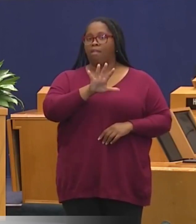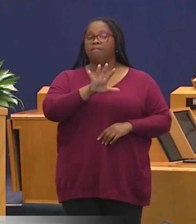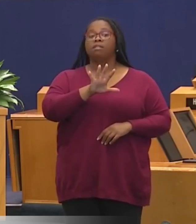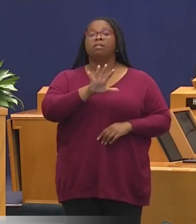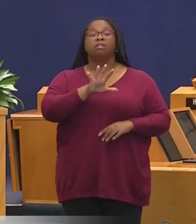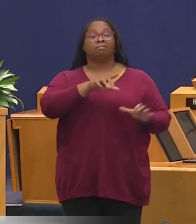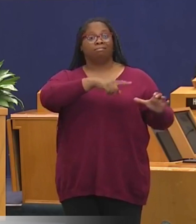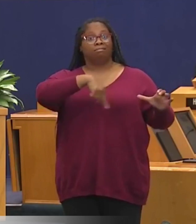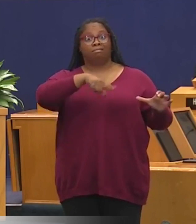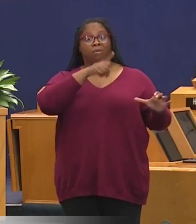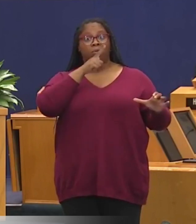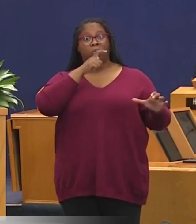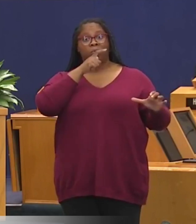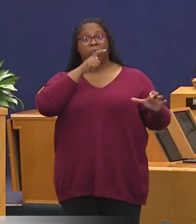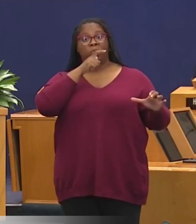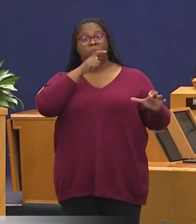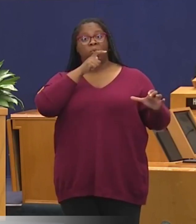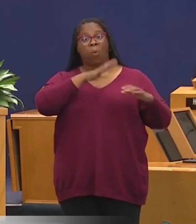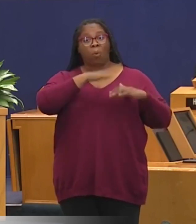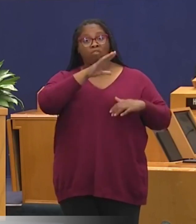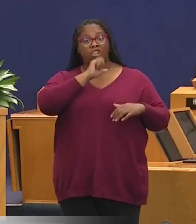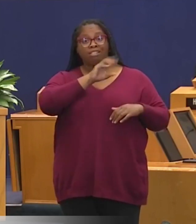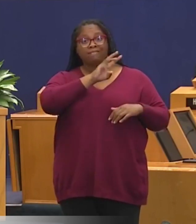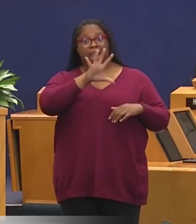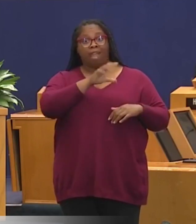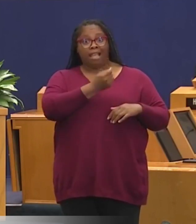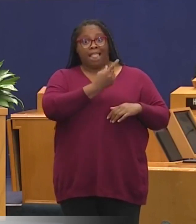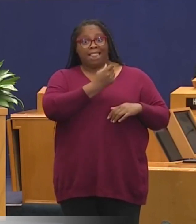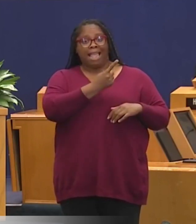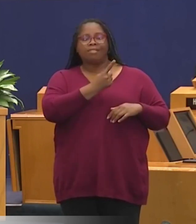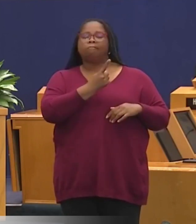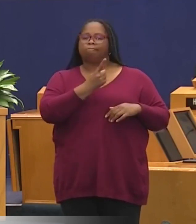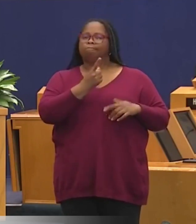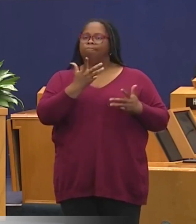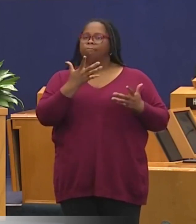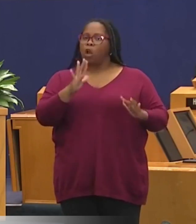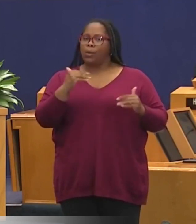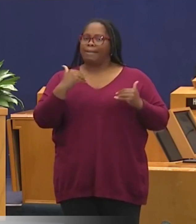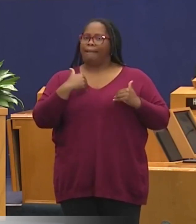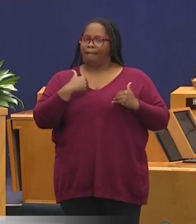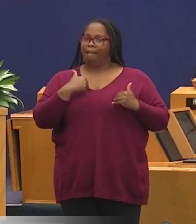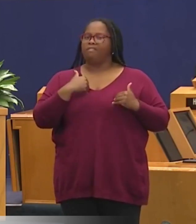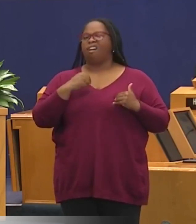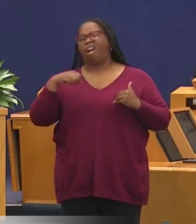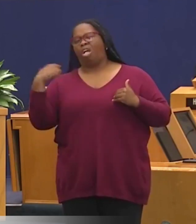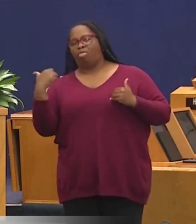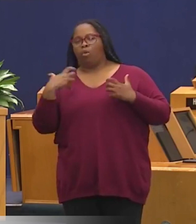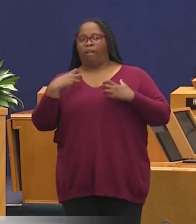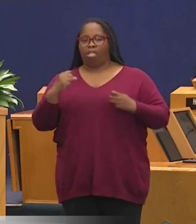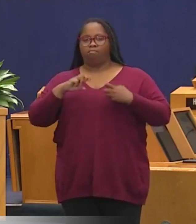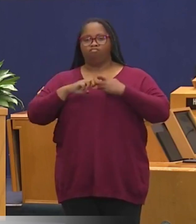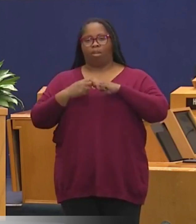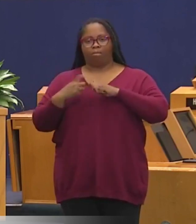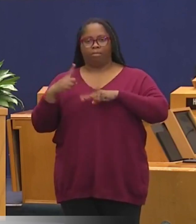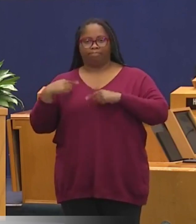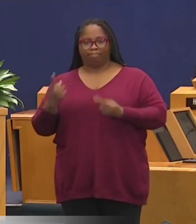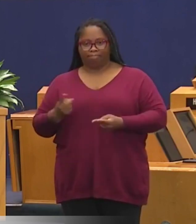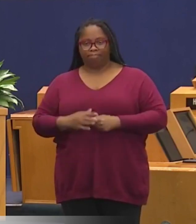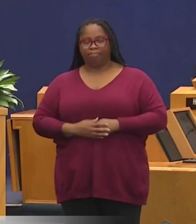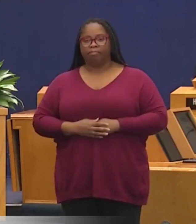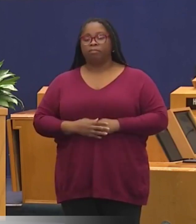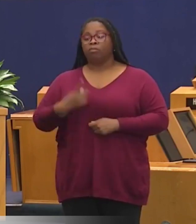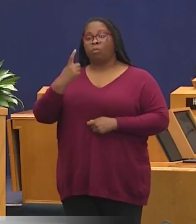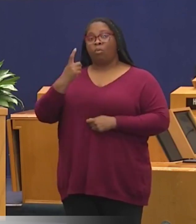11 of the people who were over the age of 65 did have underlying health conditions. There was another death